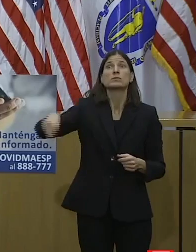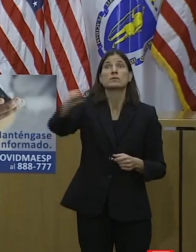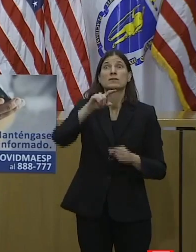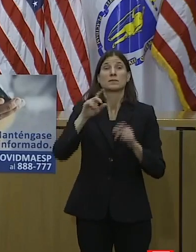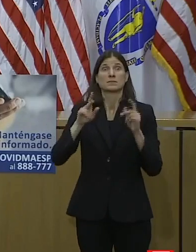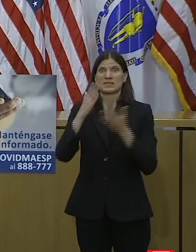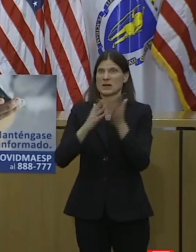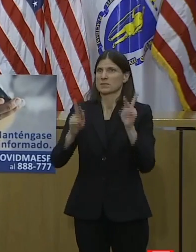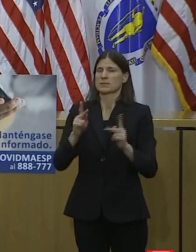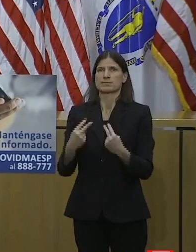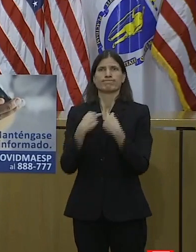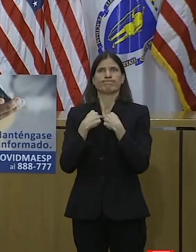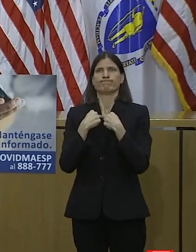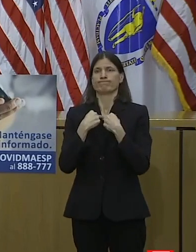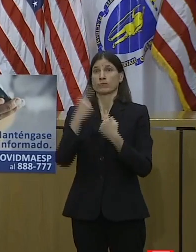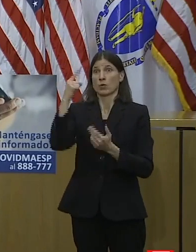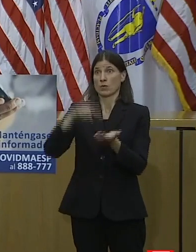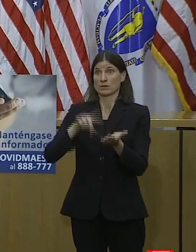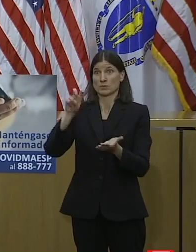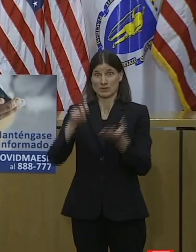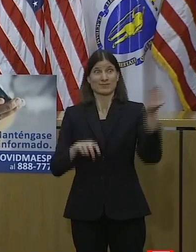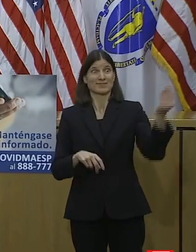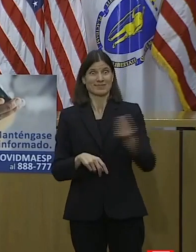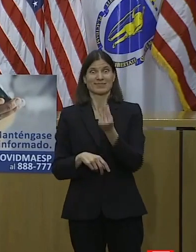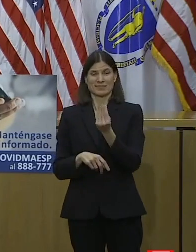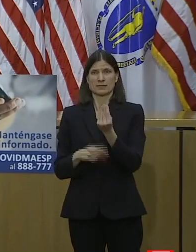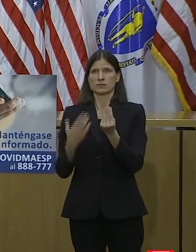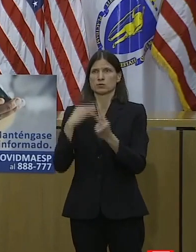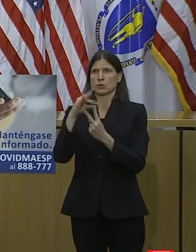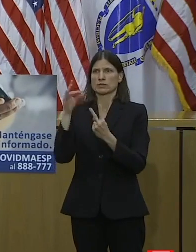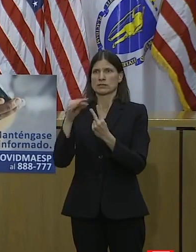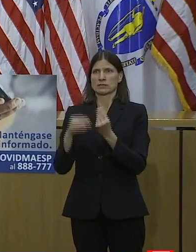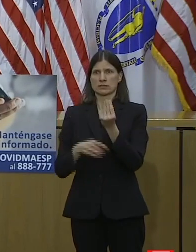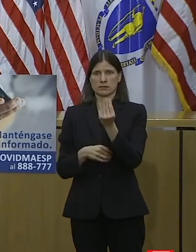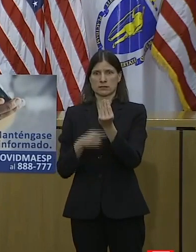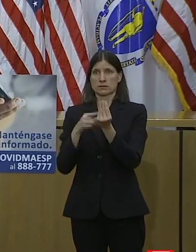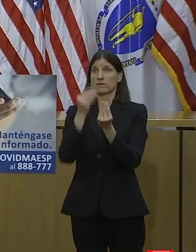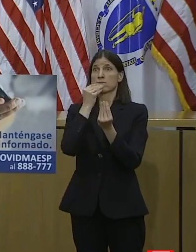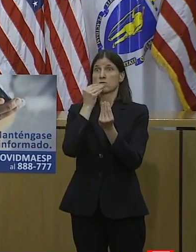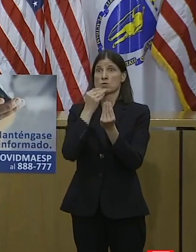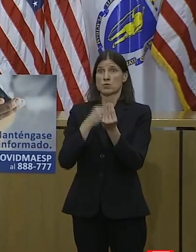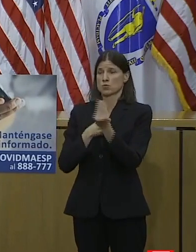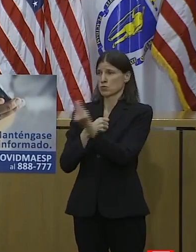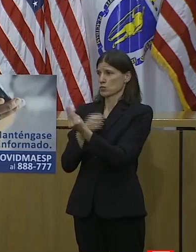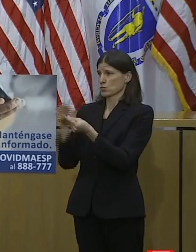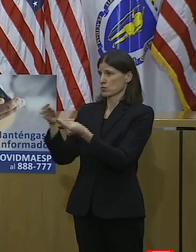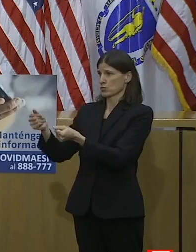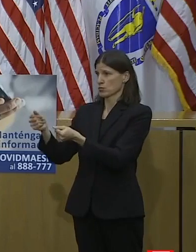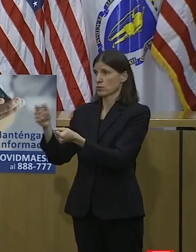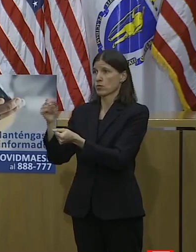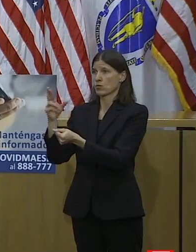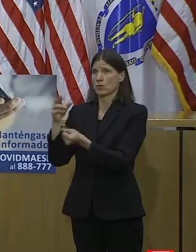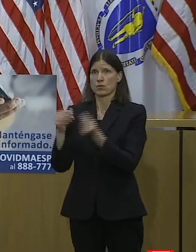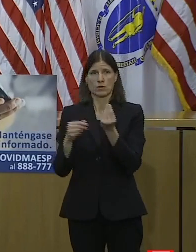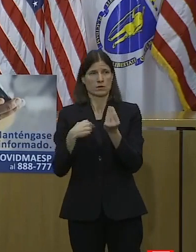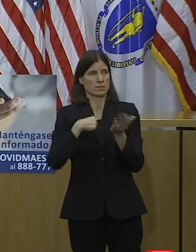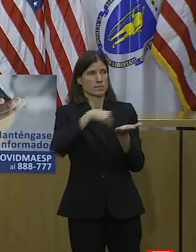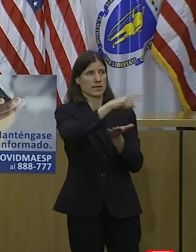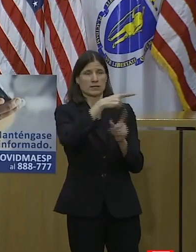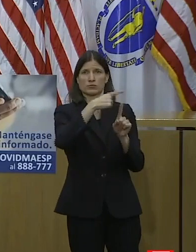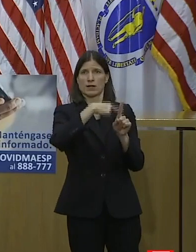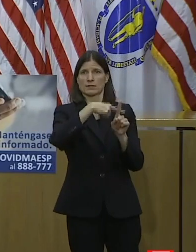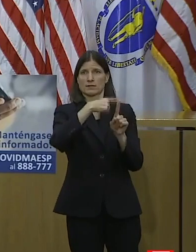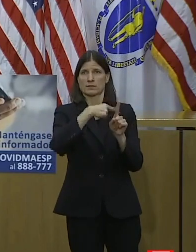be can apply that in a way that makes it possible for them to sustain themselves. But that's also a big part of why